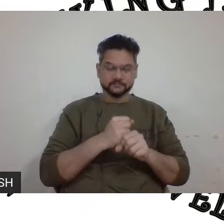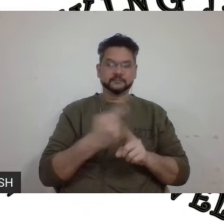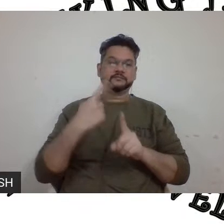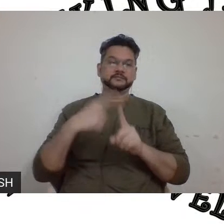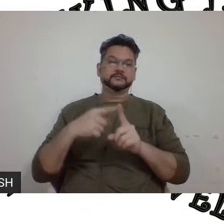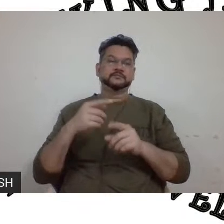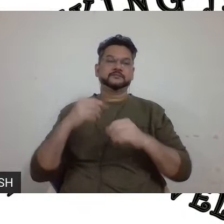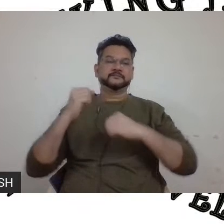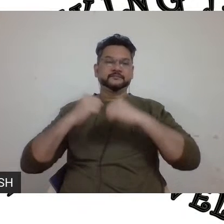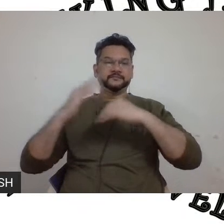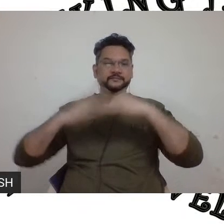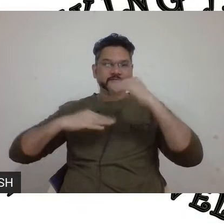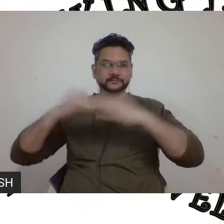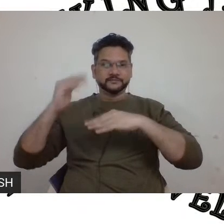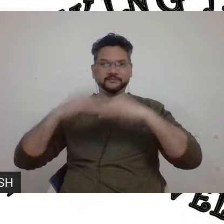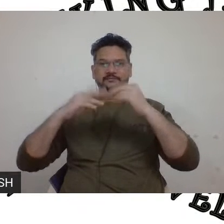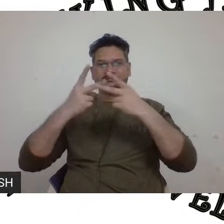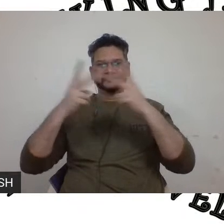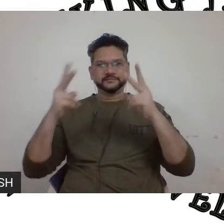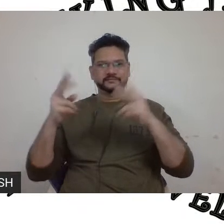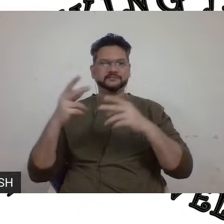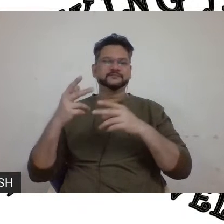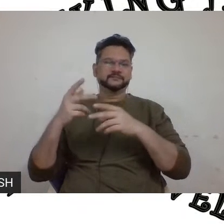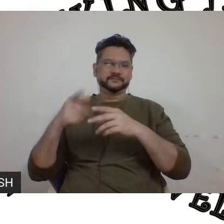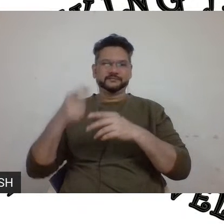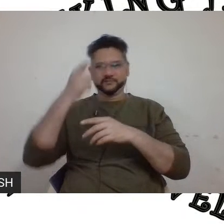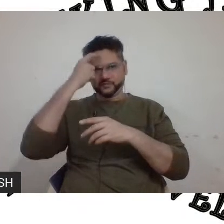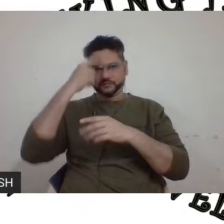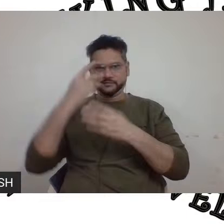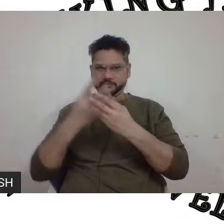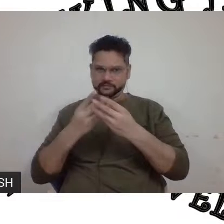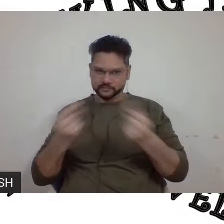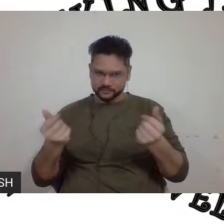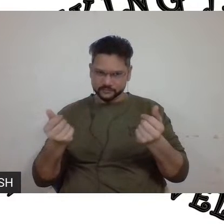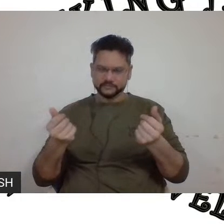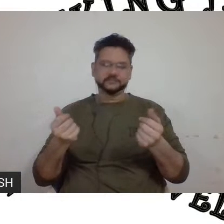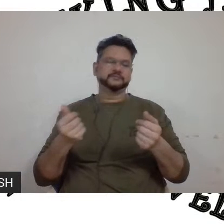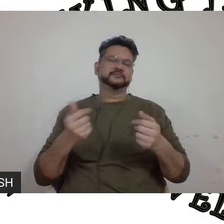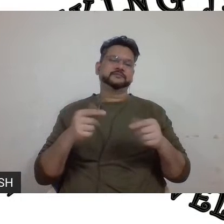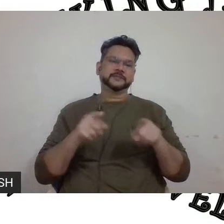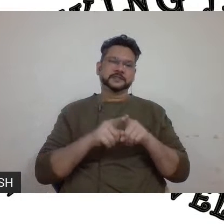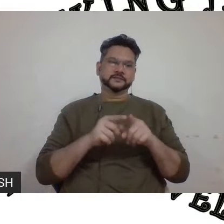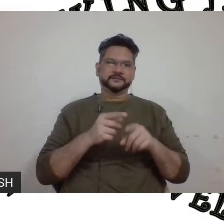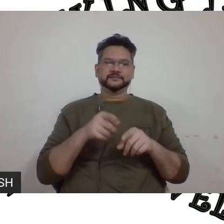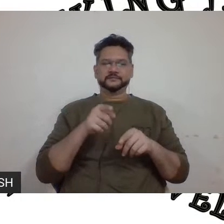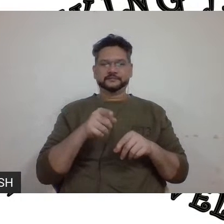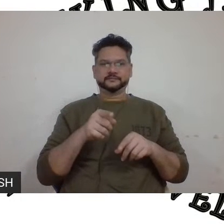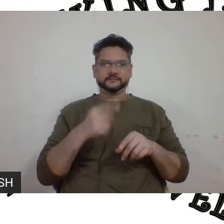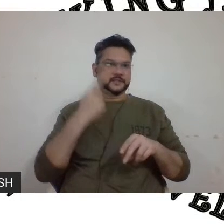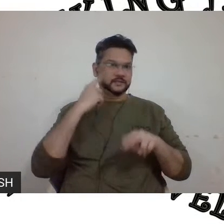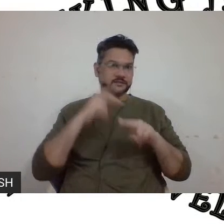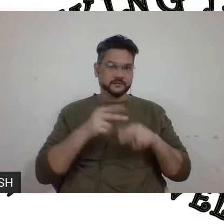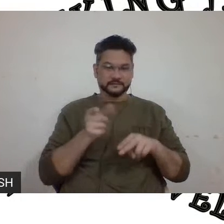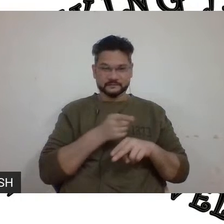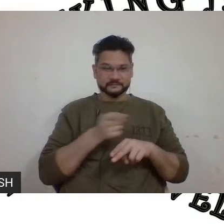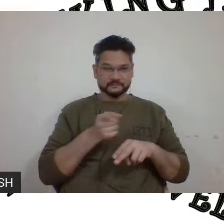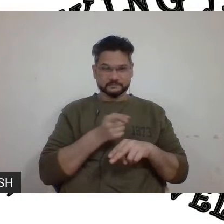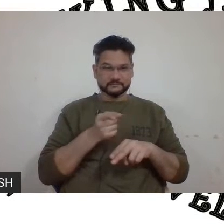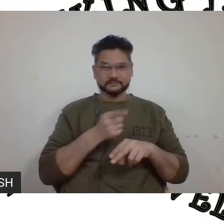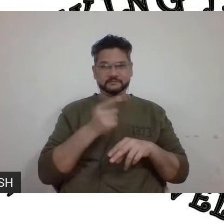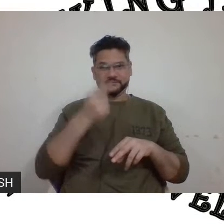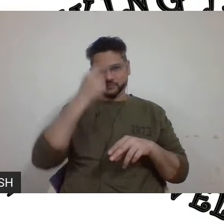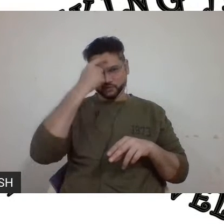we still face. And I think once those bottlenecks are resolved, I don't